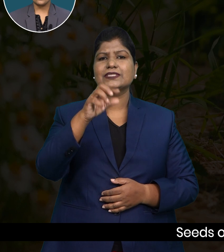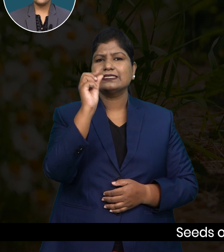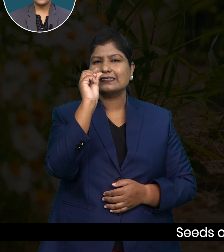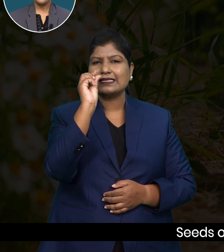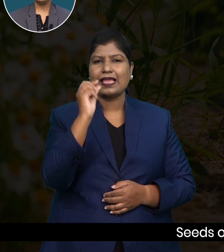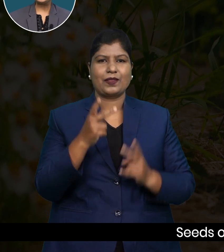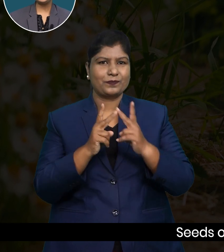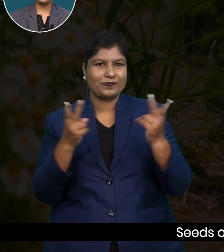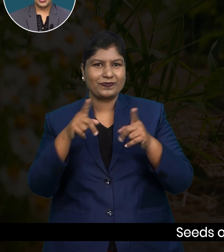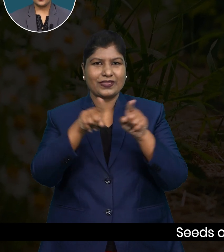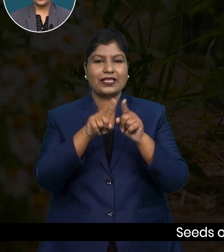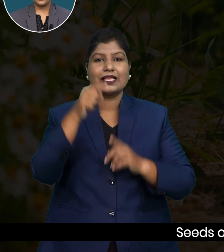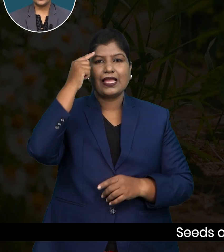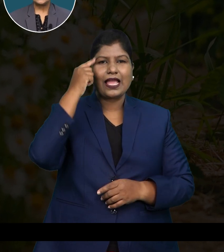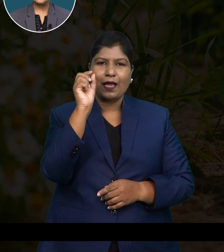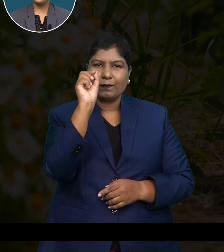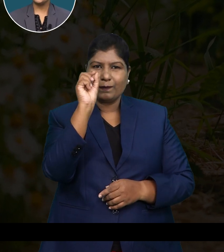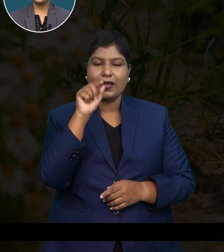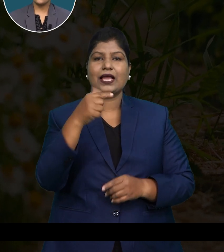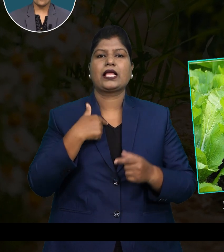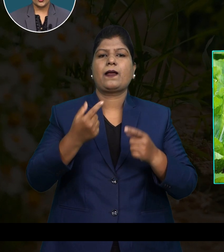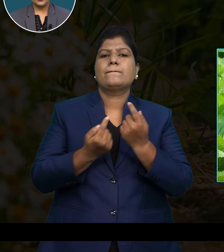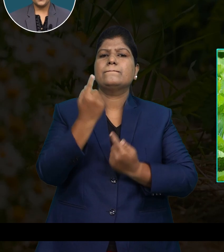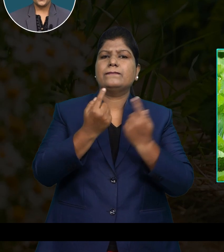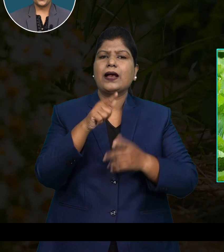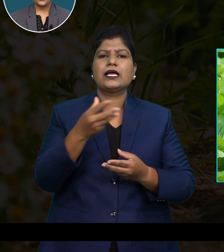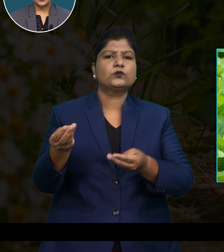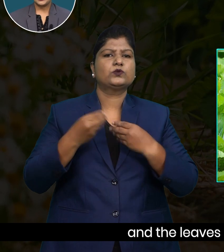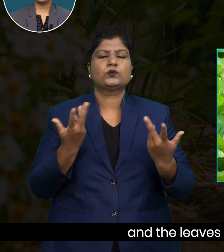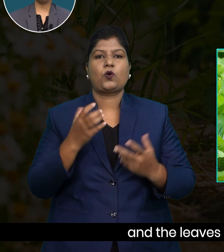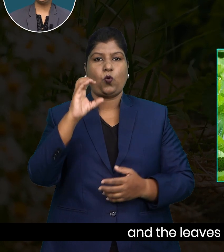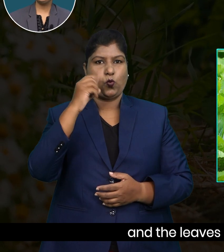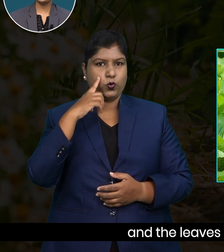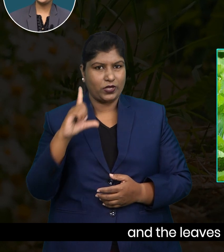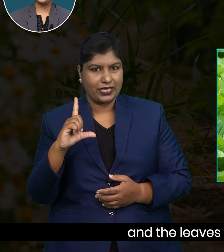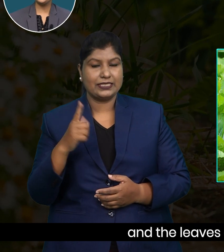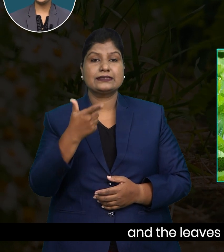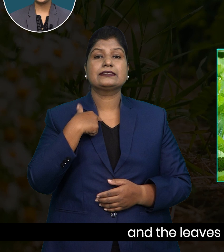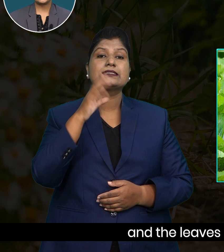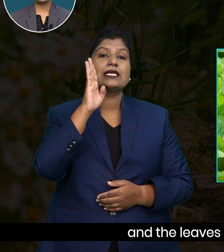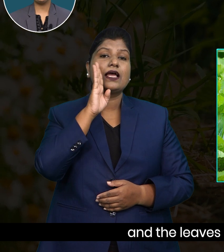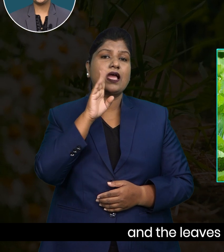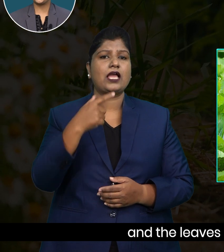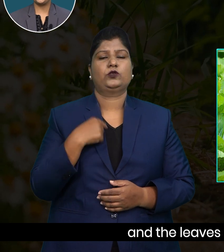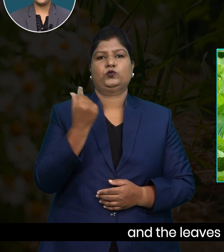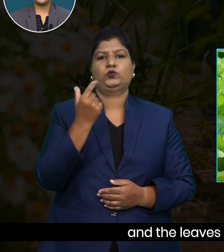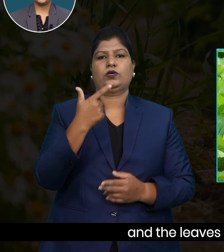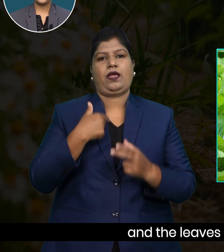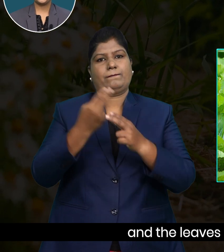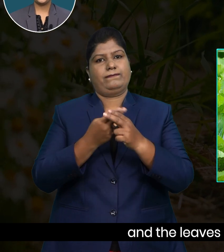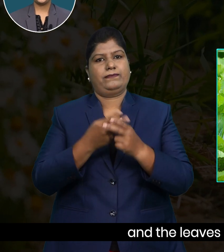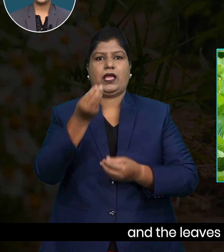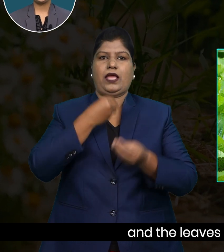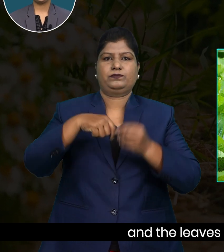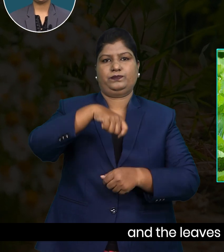Seeds of mustard plant give us oil and the leaves are used as a vegetable.